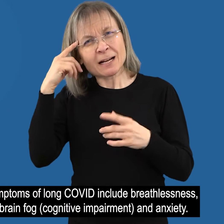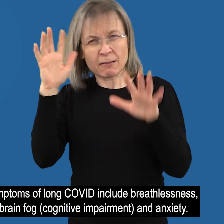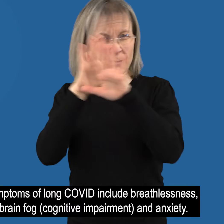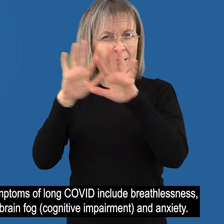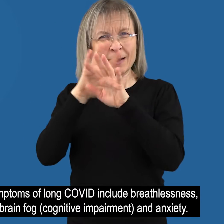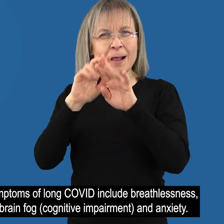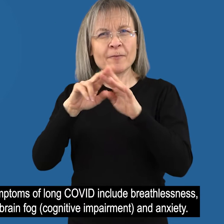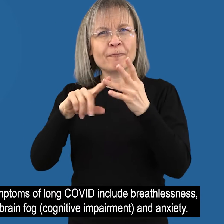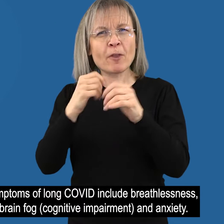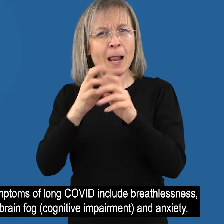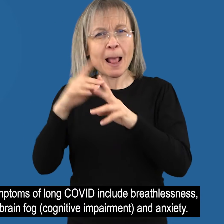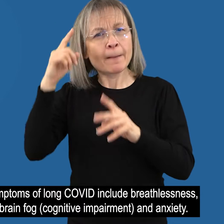and anxiety.